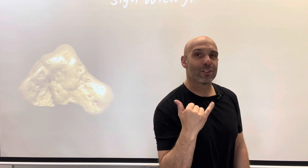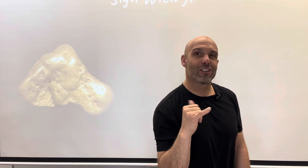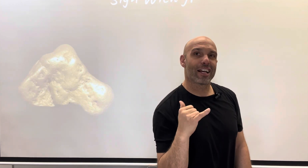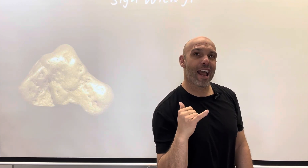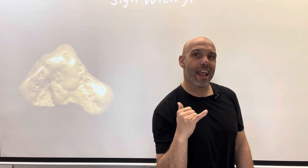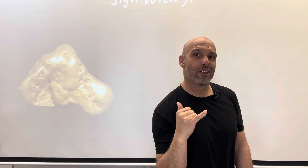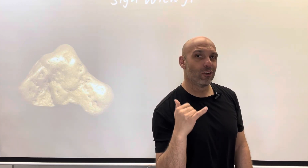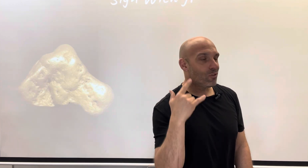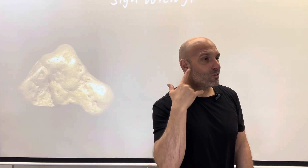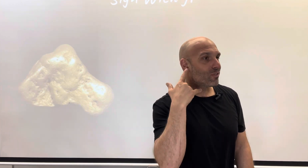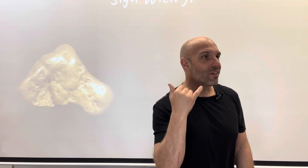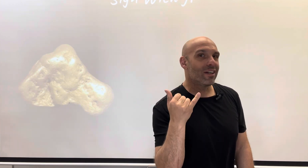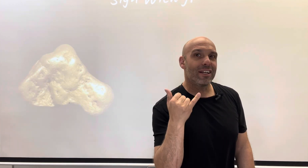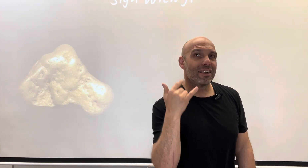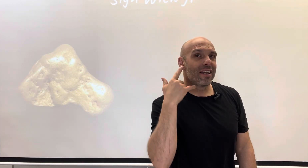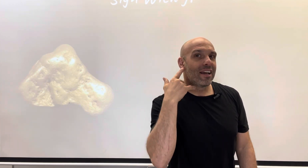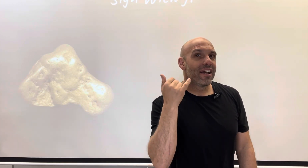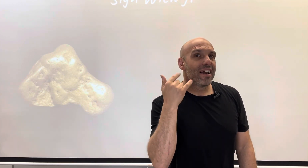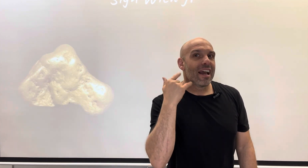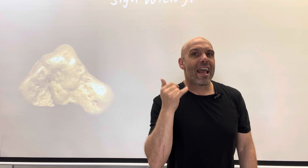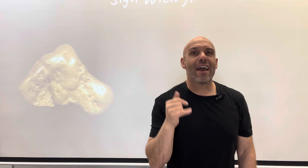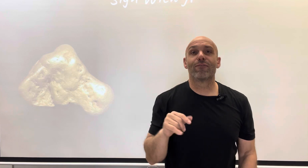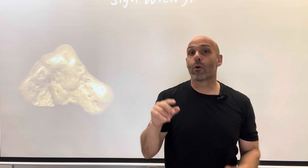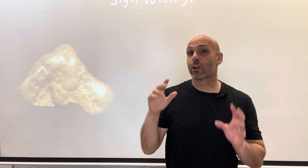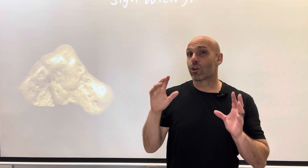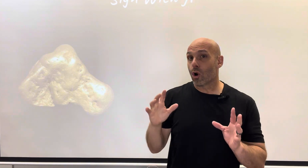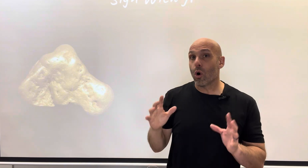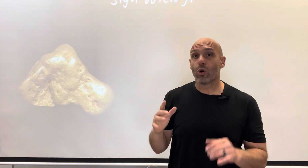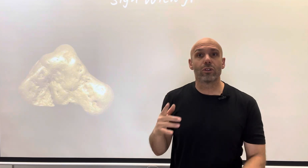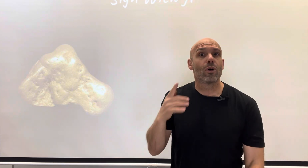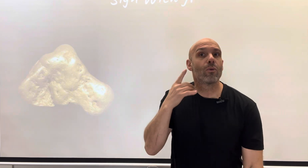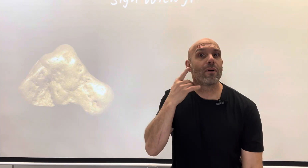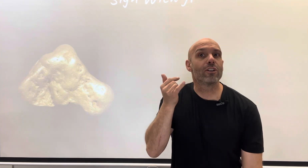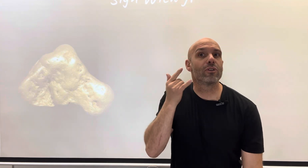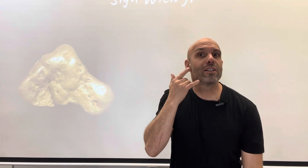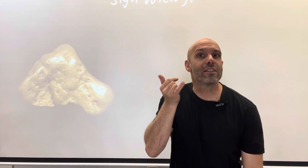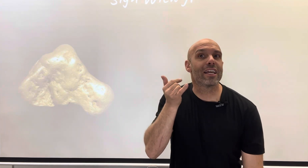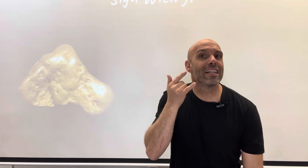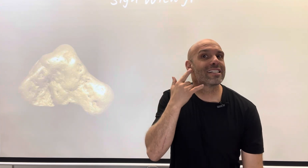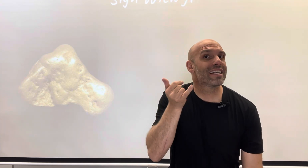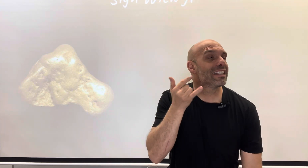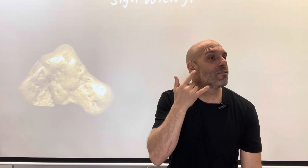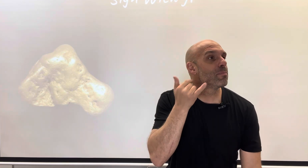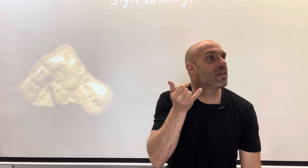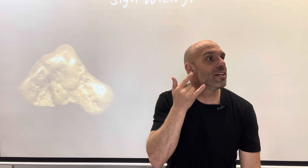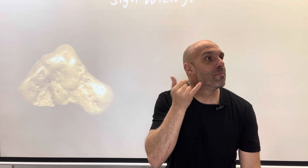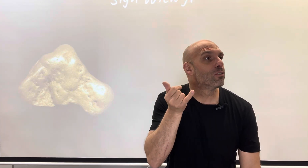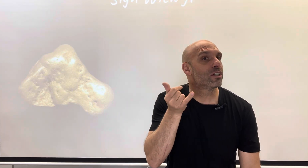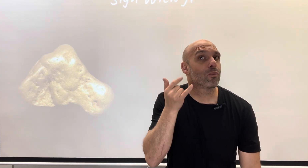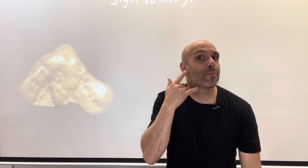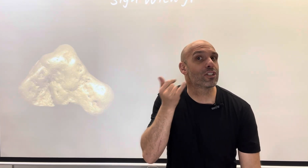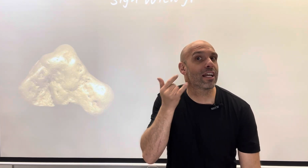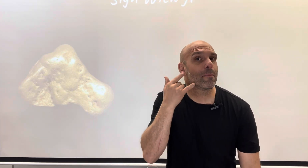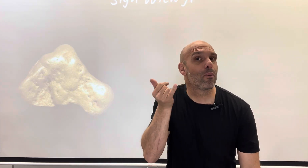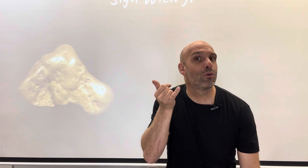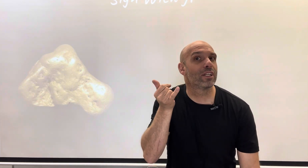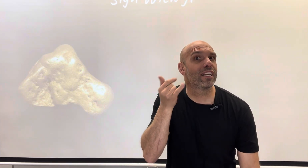like a hang loose, all right? And for gold, we want to do this in a slightly repeated motion where I'm just kind of pulling it